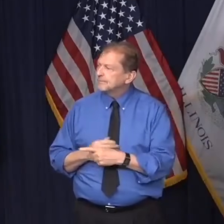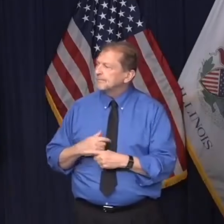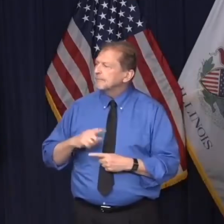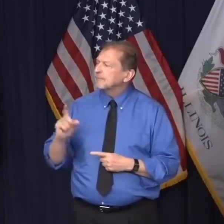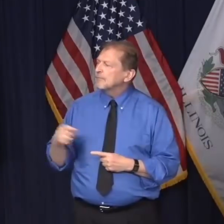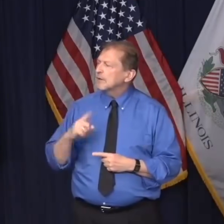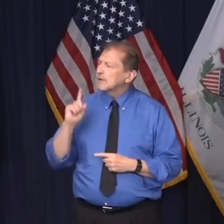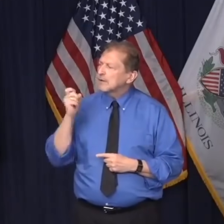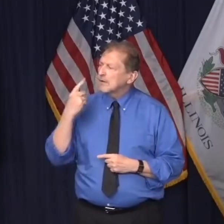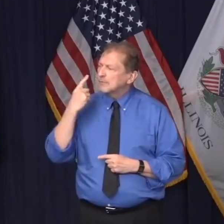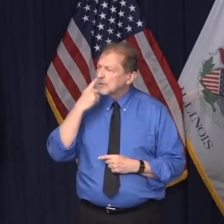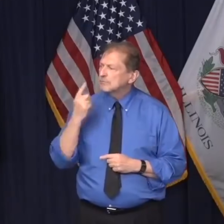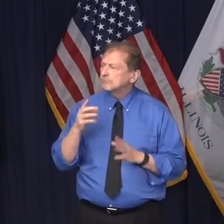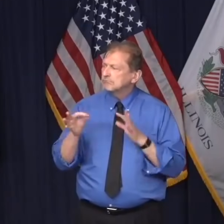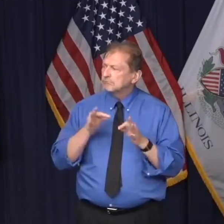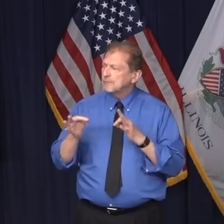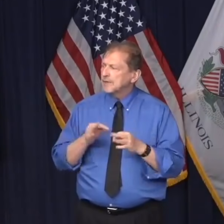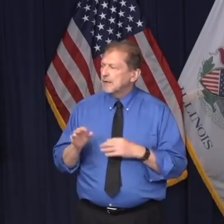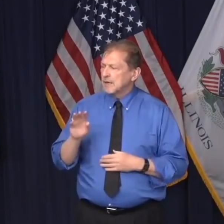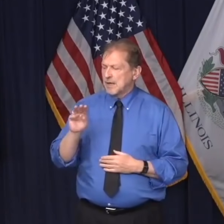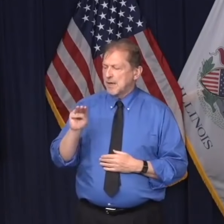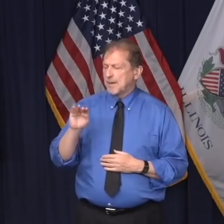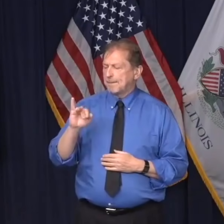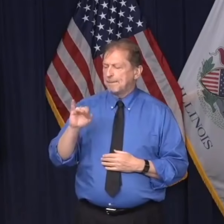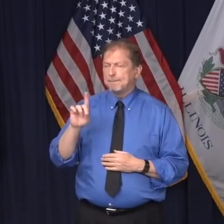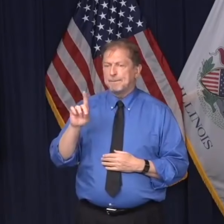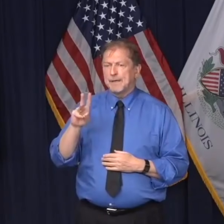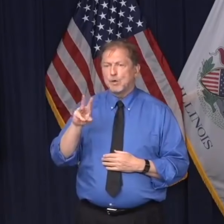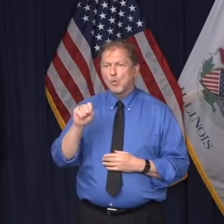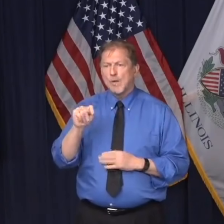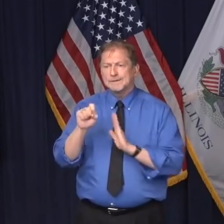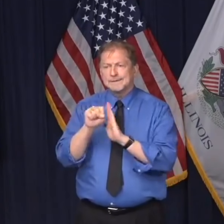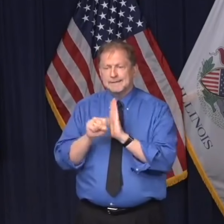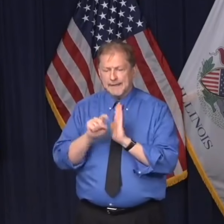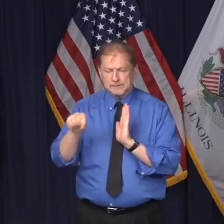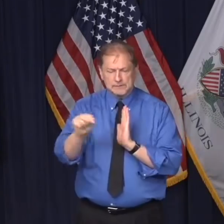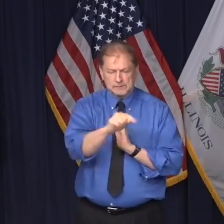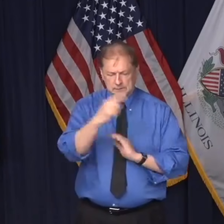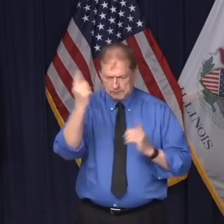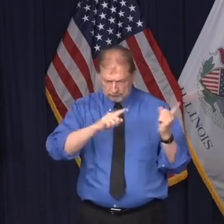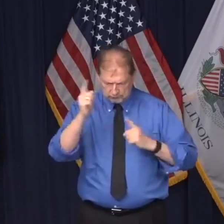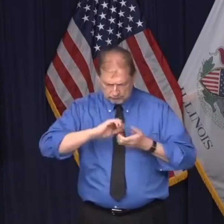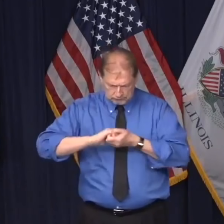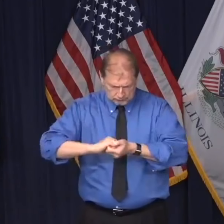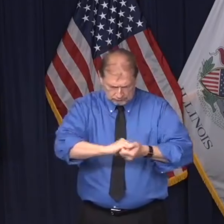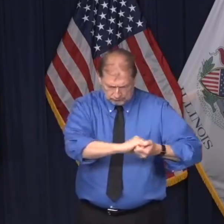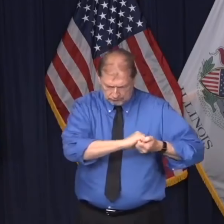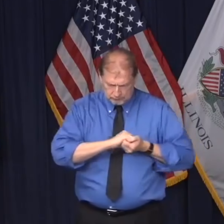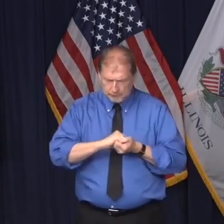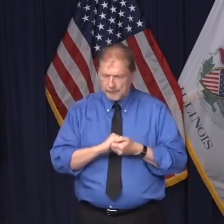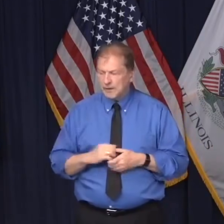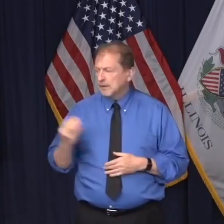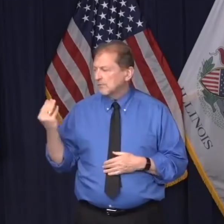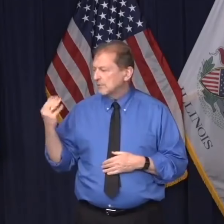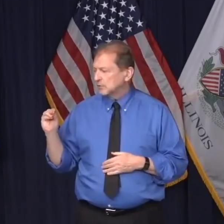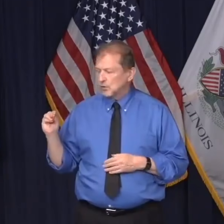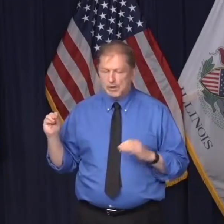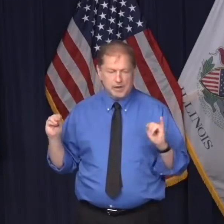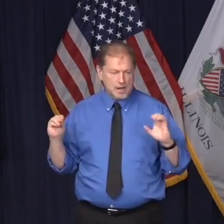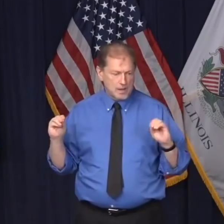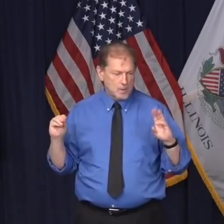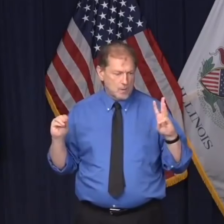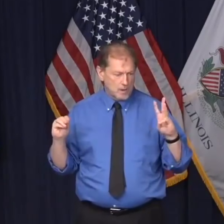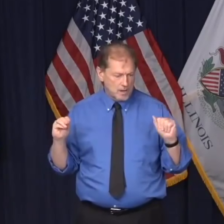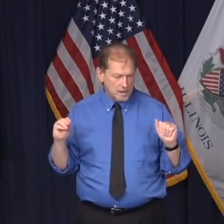Governor, can you offer an update on the Midwest Coalition of States and whether anything has really happened with how you all are dealing with Missouri and Iowa or